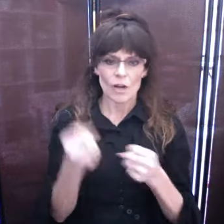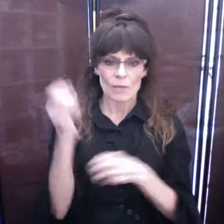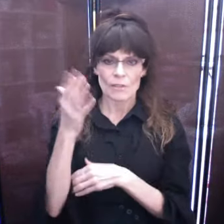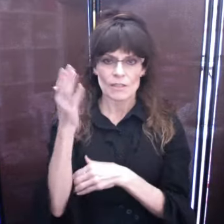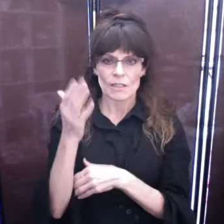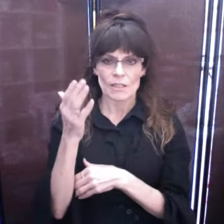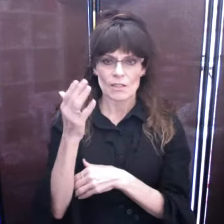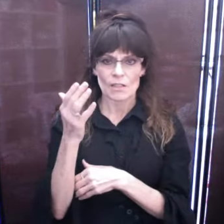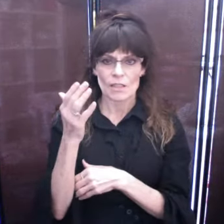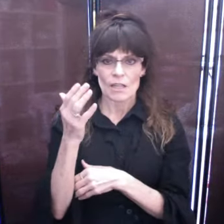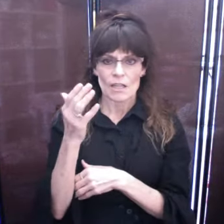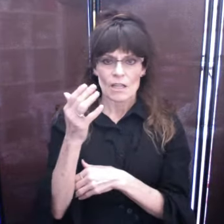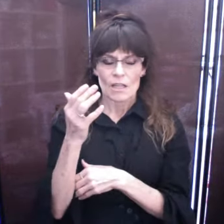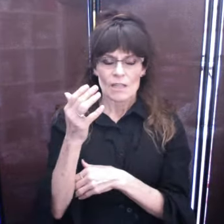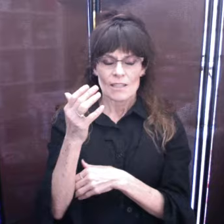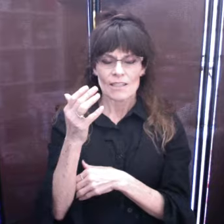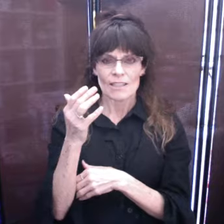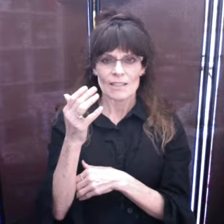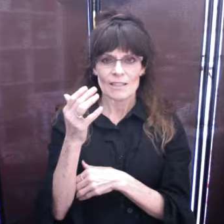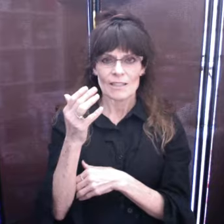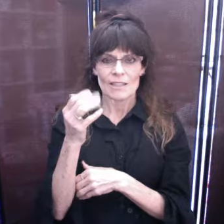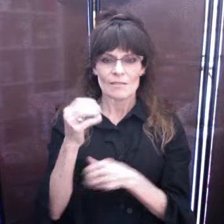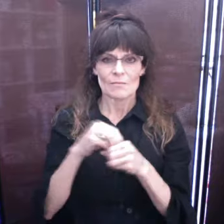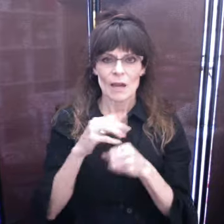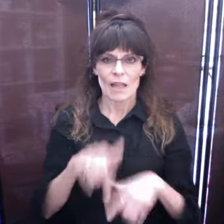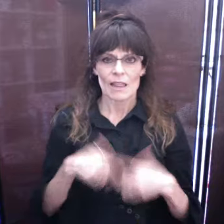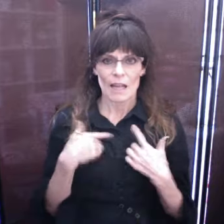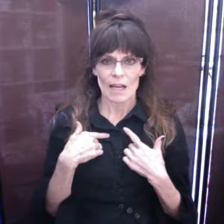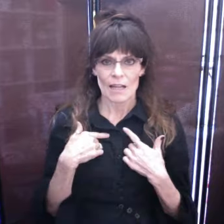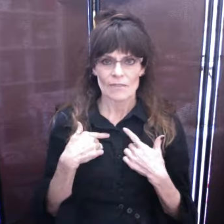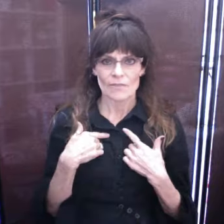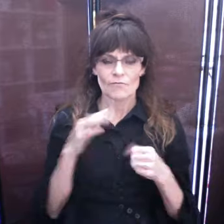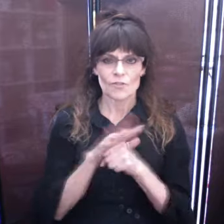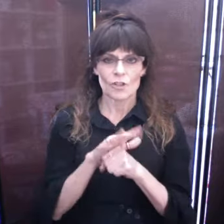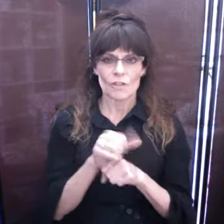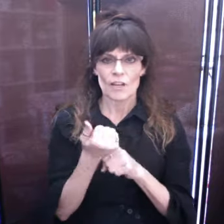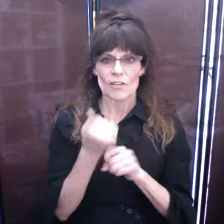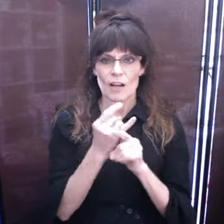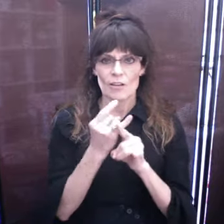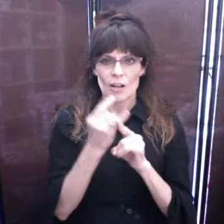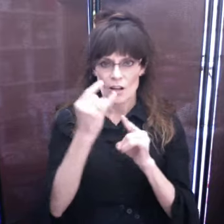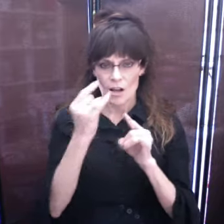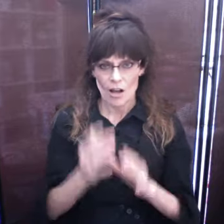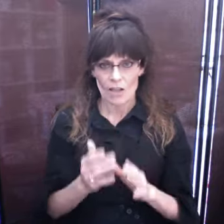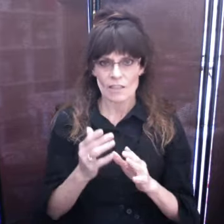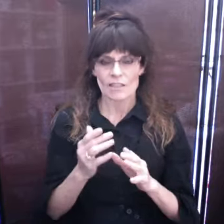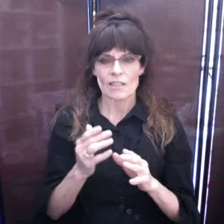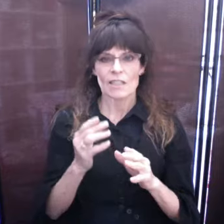has always been full of other alcoholics. There's always been alcoholics at the kitchen table. There's always been some